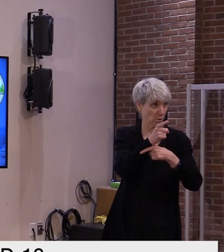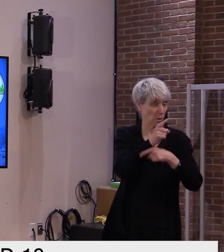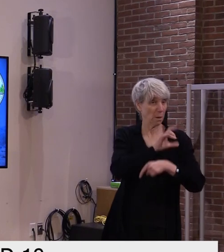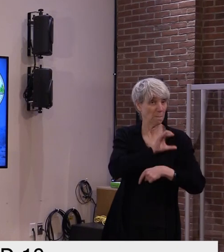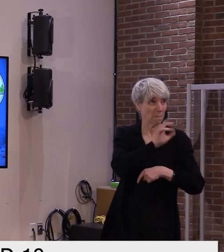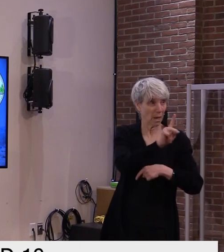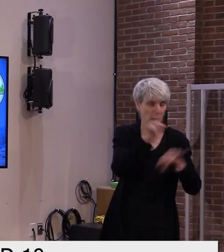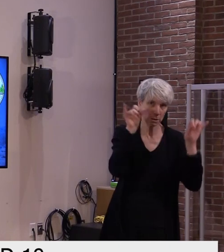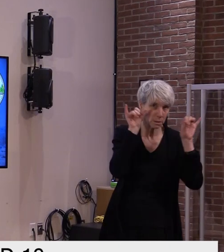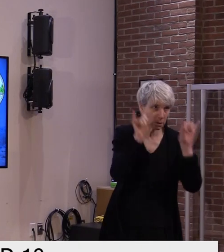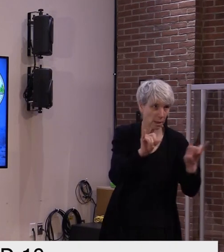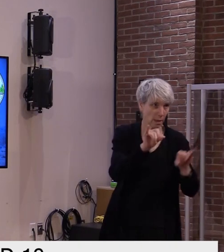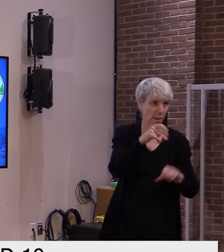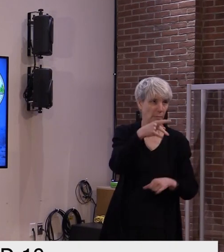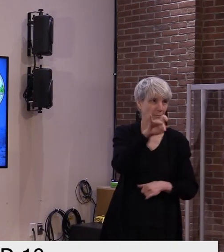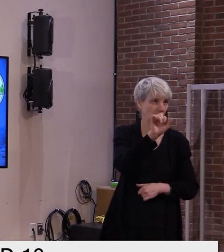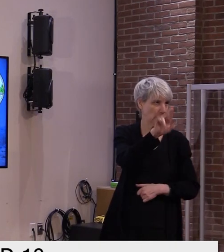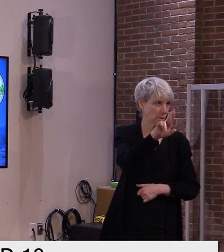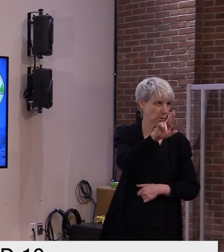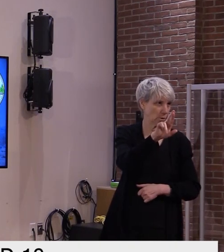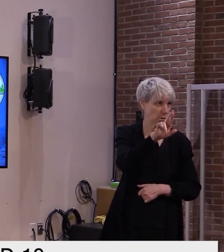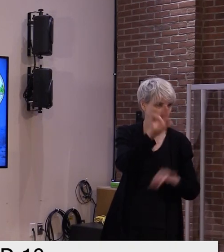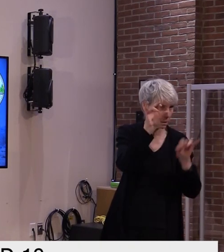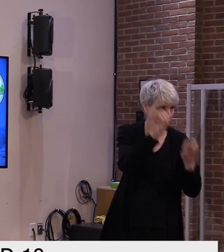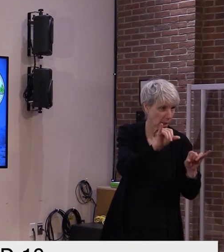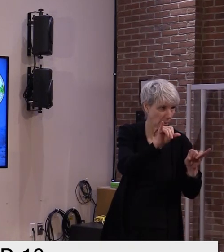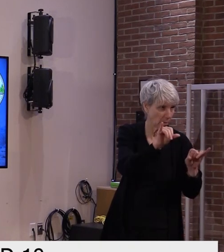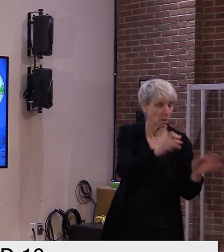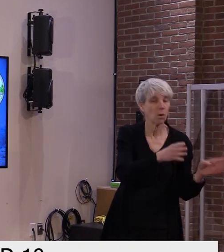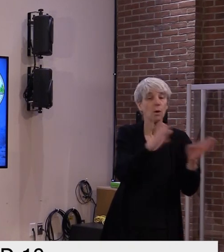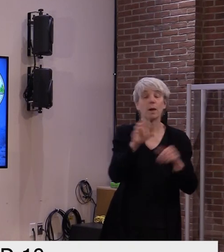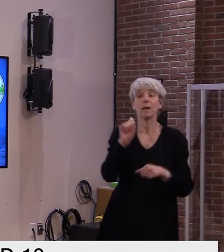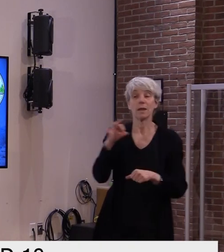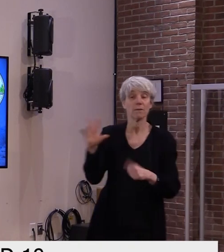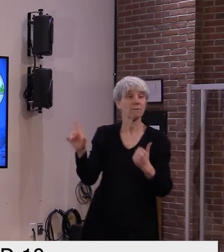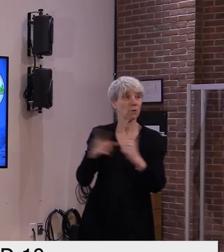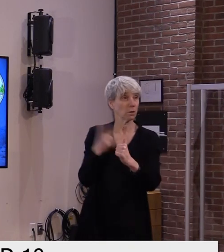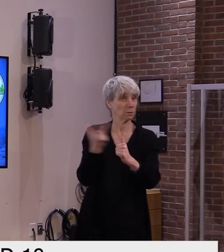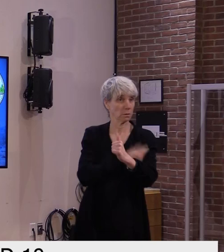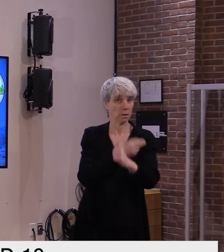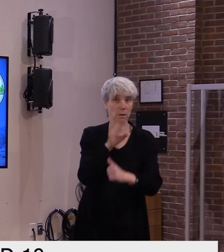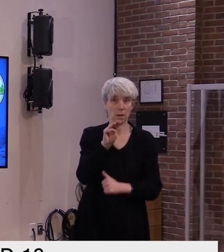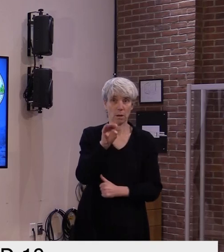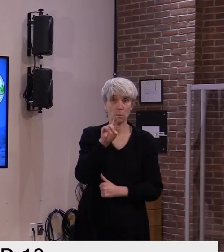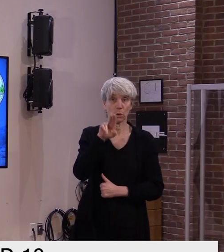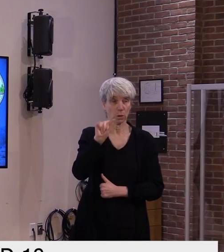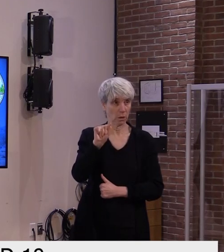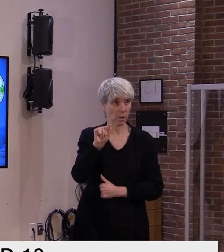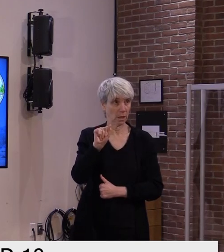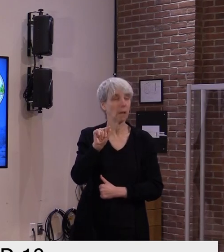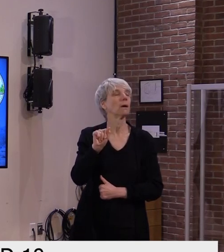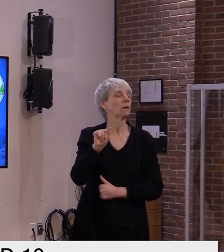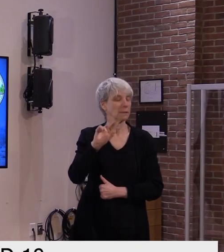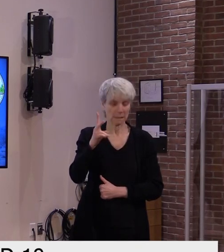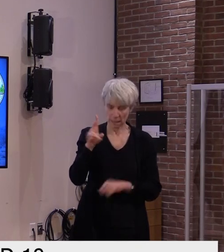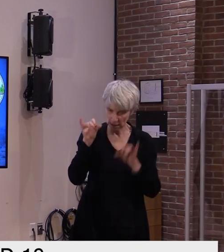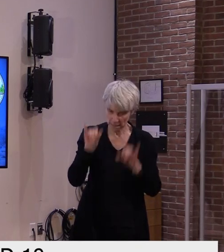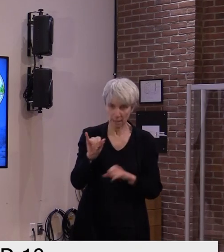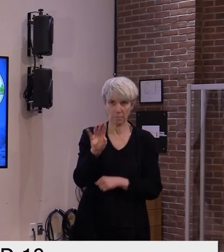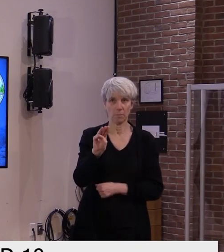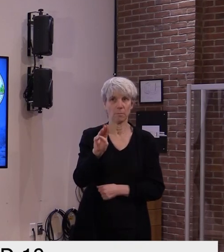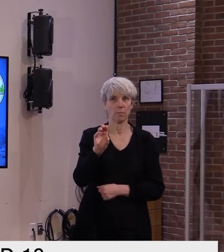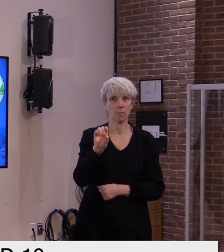two of Moderna, and there's no crossover. And then finally, potentially at the end of this month or